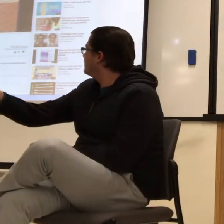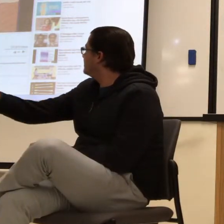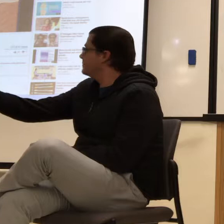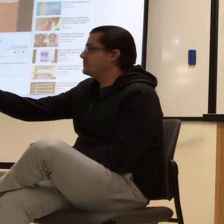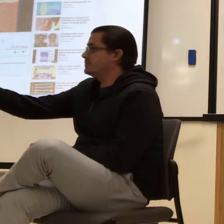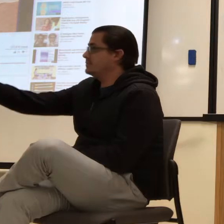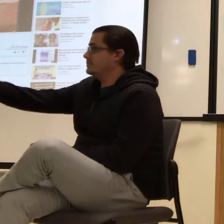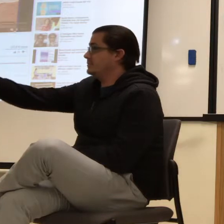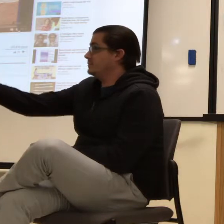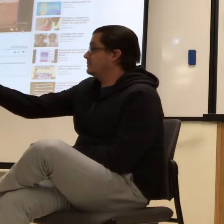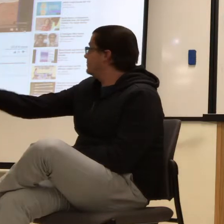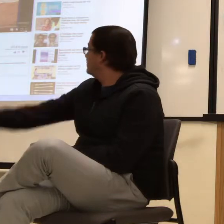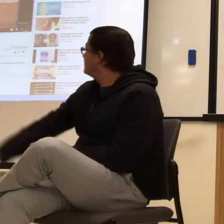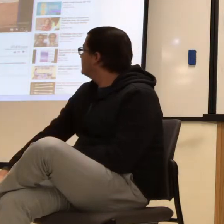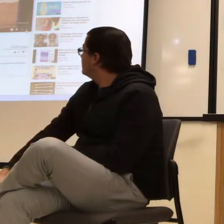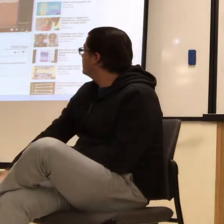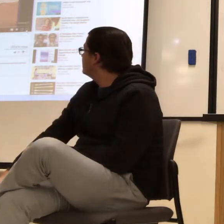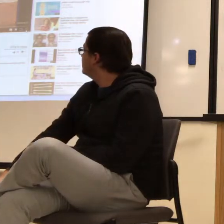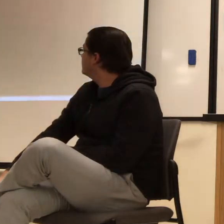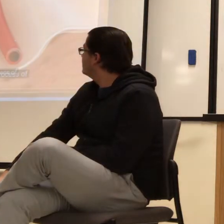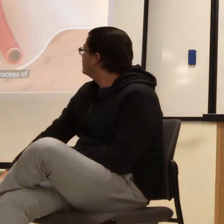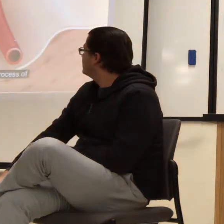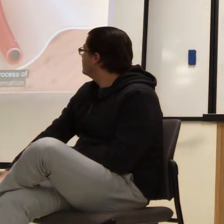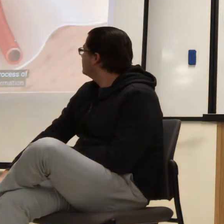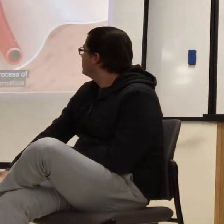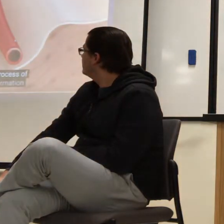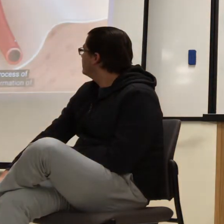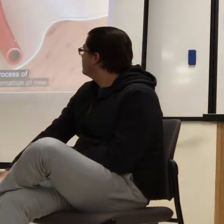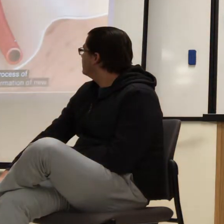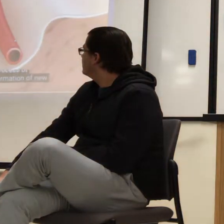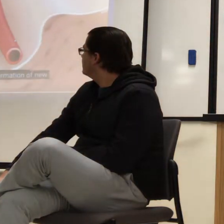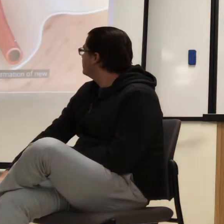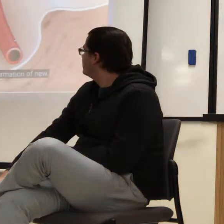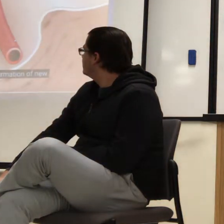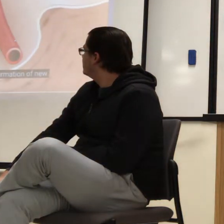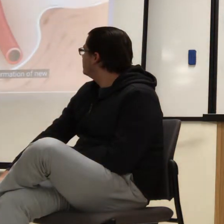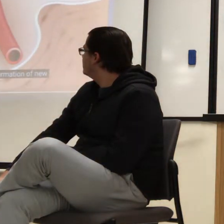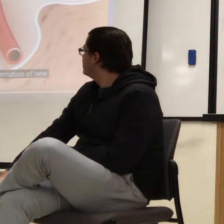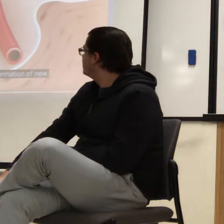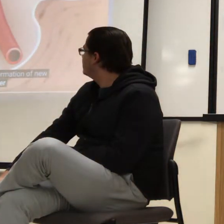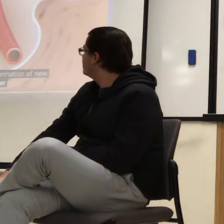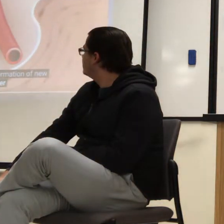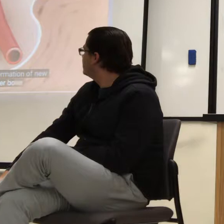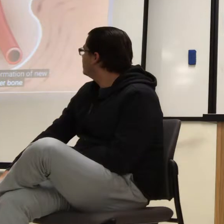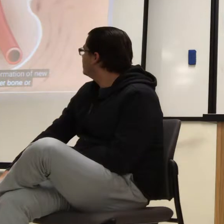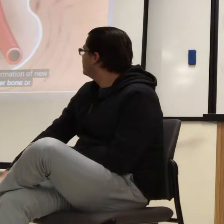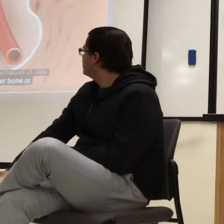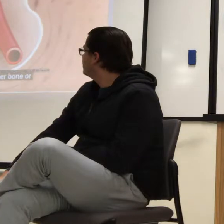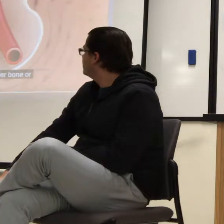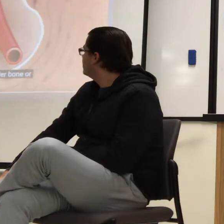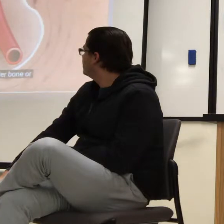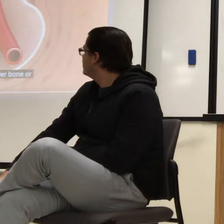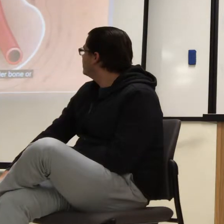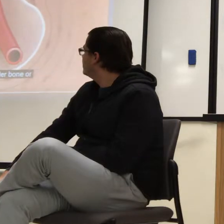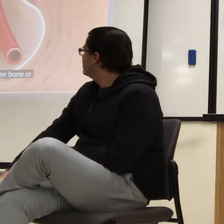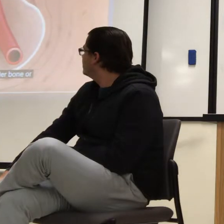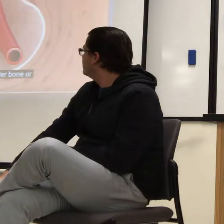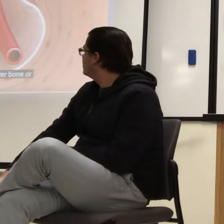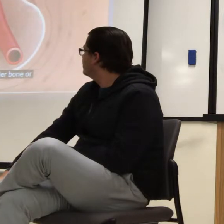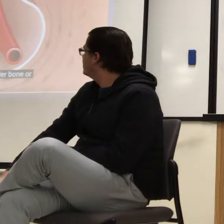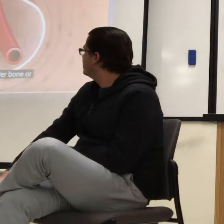Bones grow through the process of appositional growth, the formation of new bone on the surface of older bone or